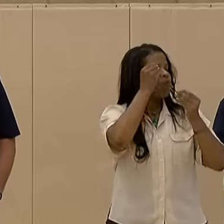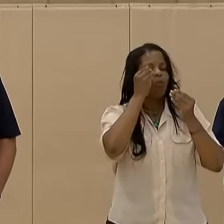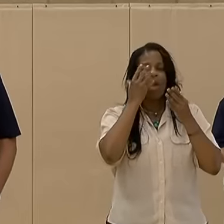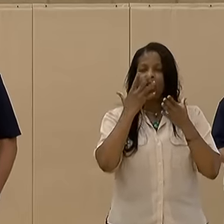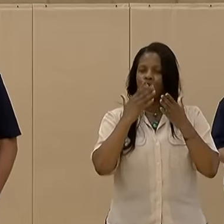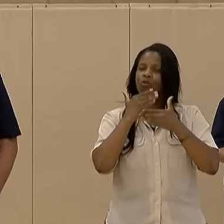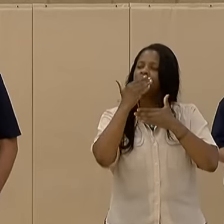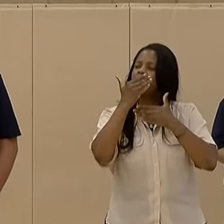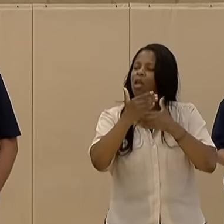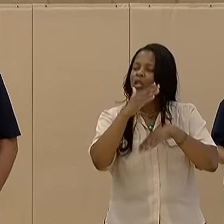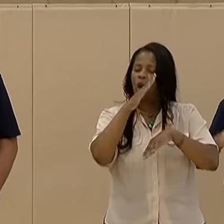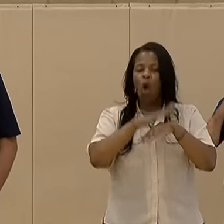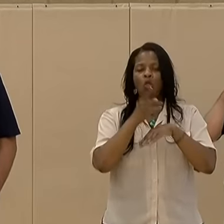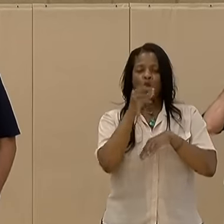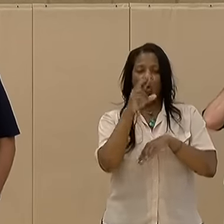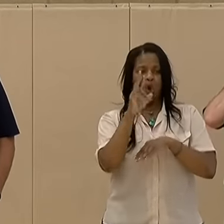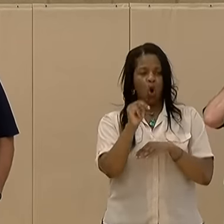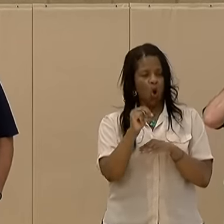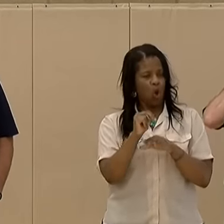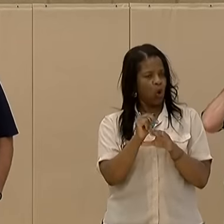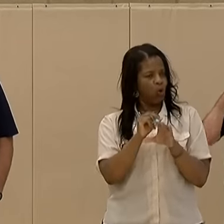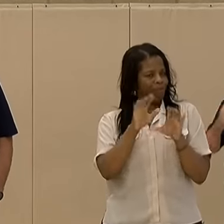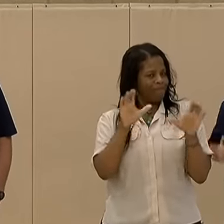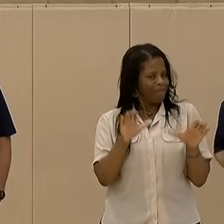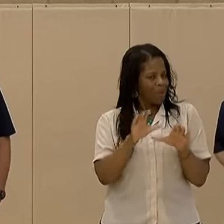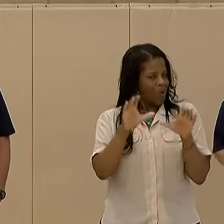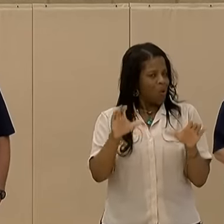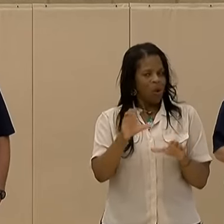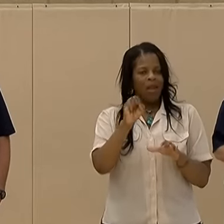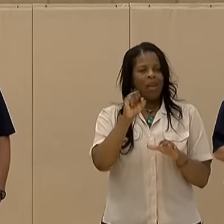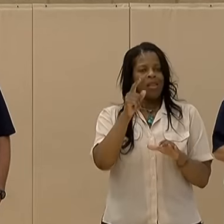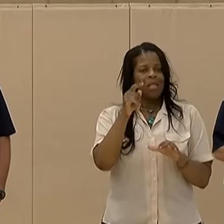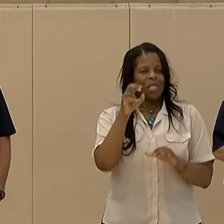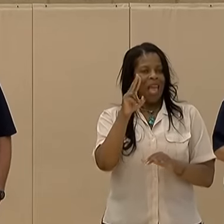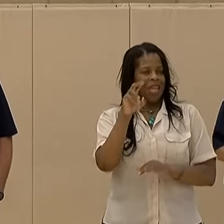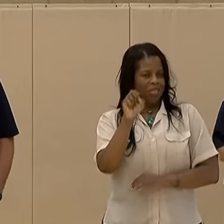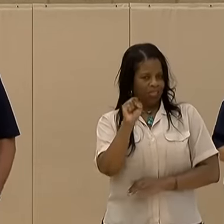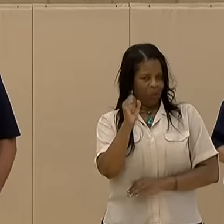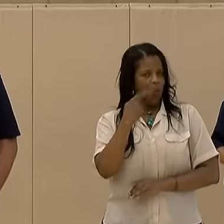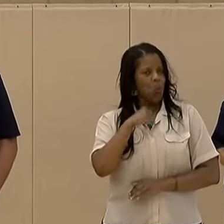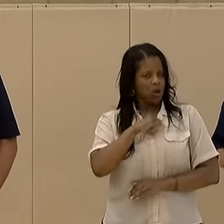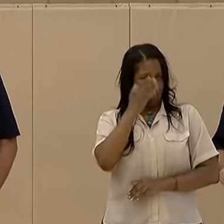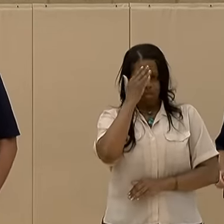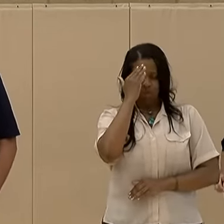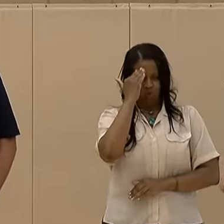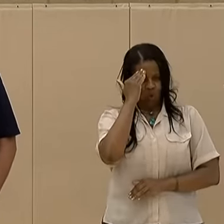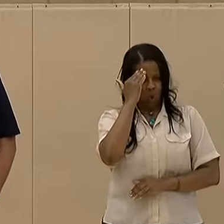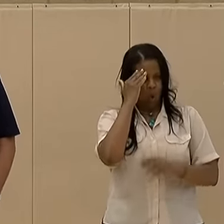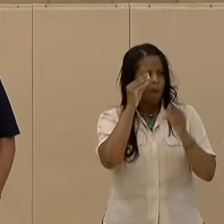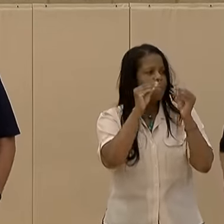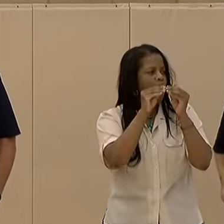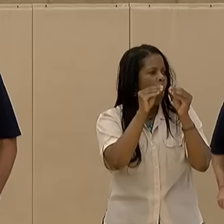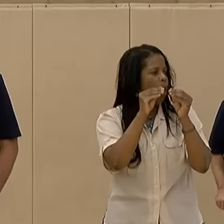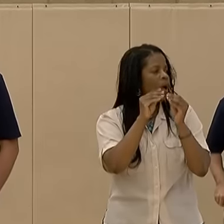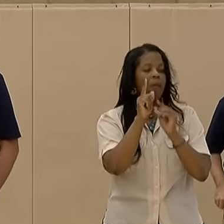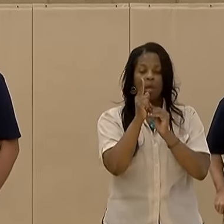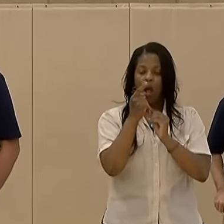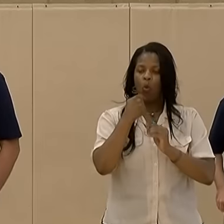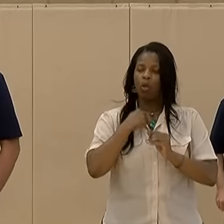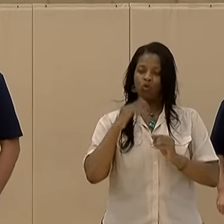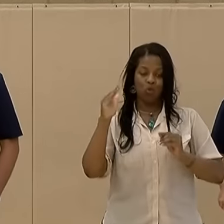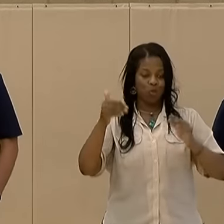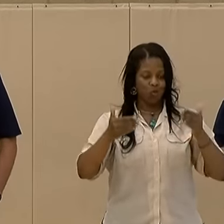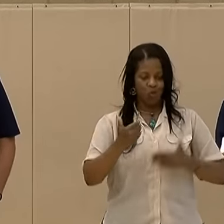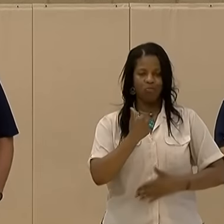on the current operational status of the incident, so I won't go into that too much, but I did want to take a minute to introduce